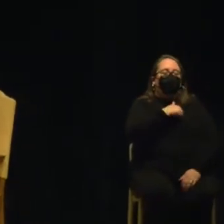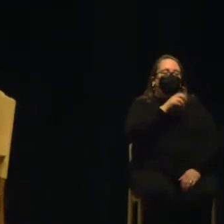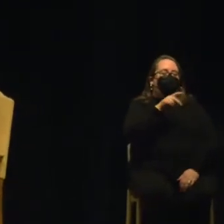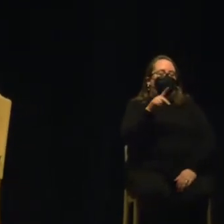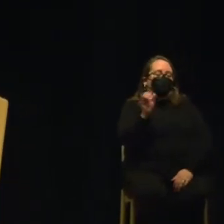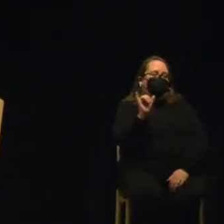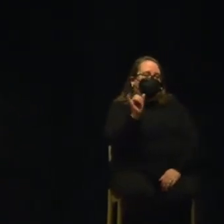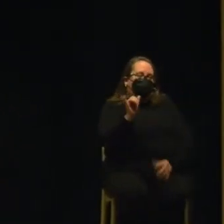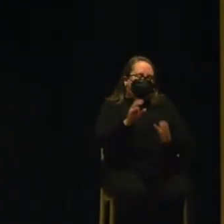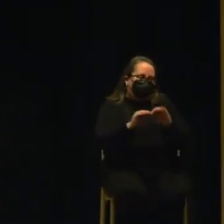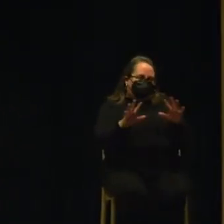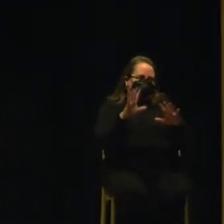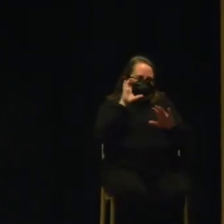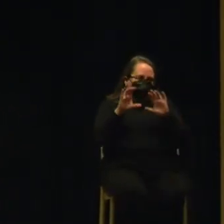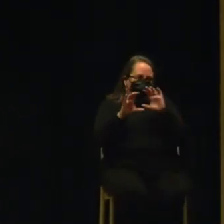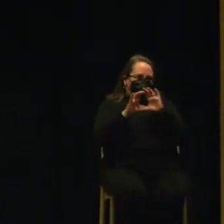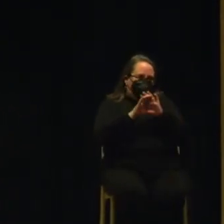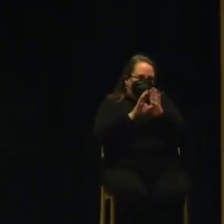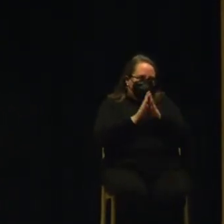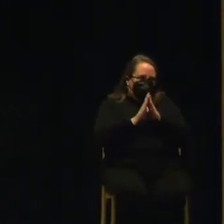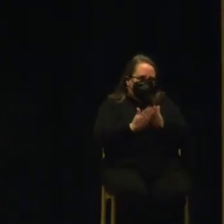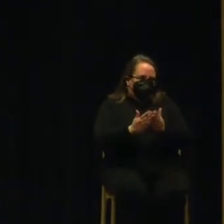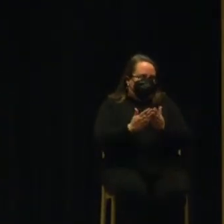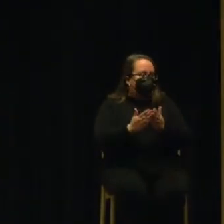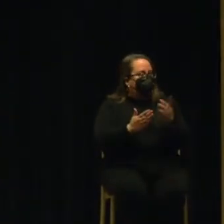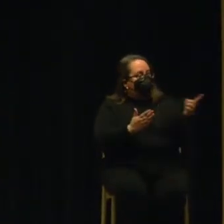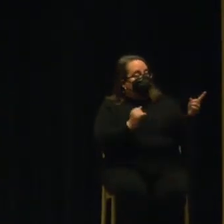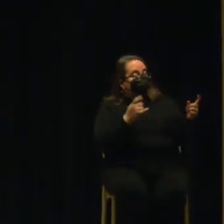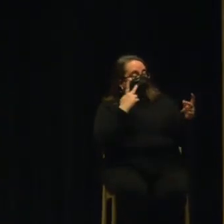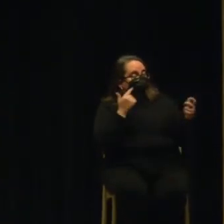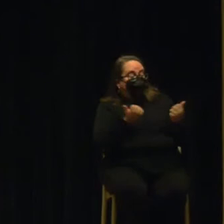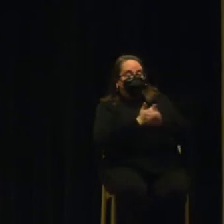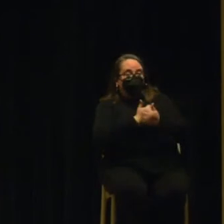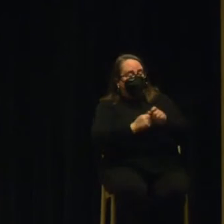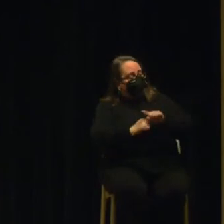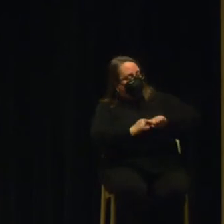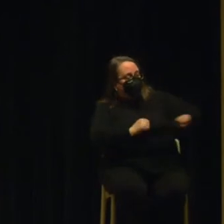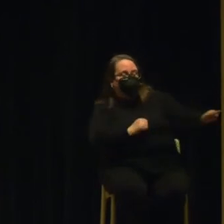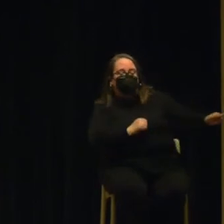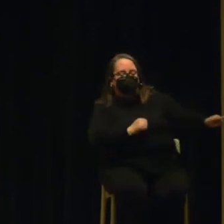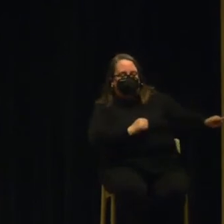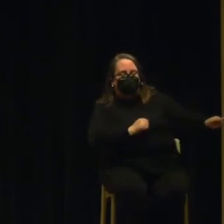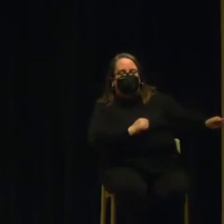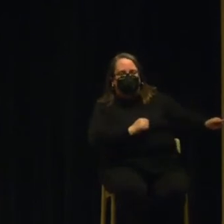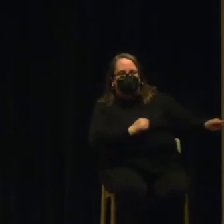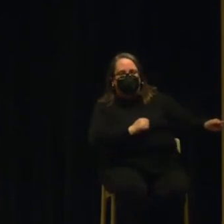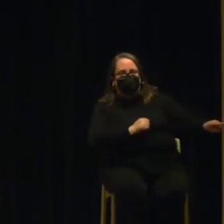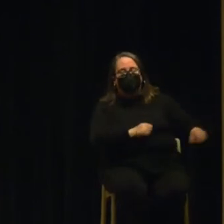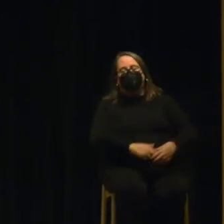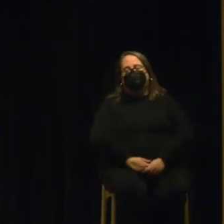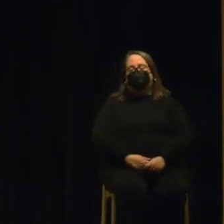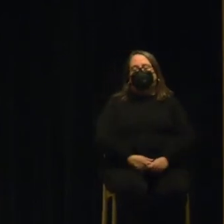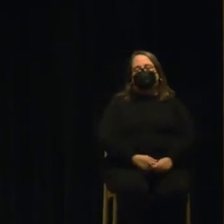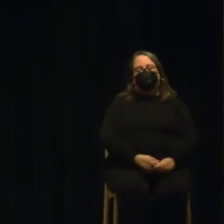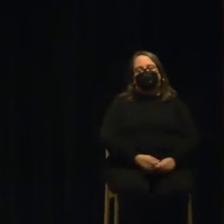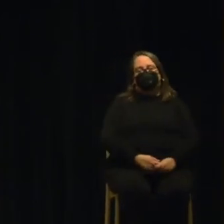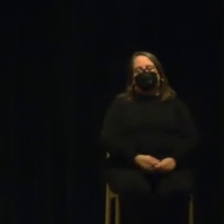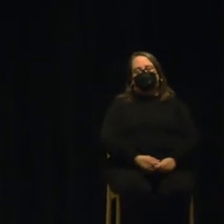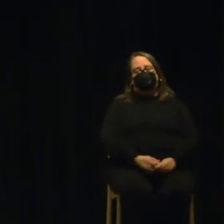Of course he does. This is a graphic memoir. You'll be able to see everything off of that screen to my left.